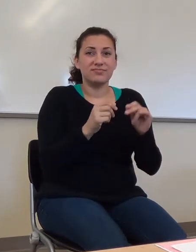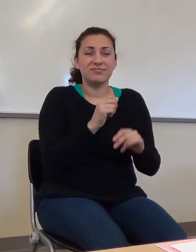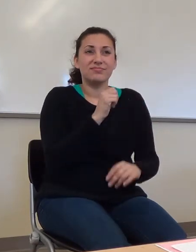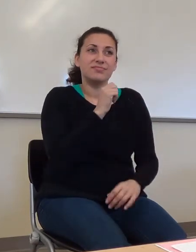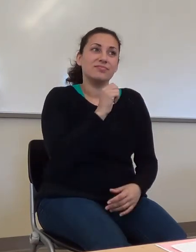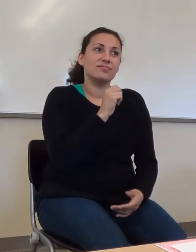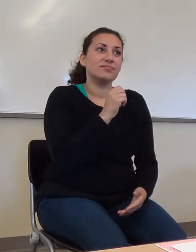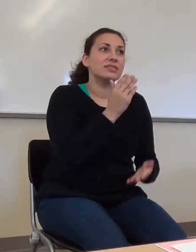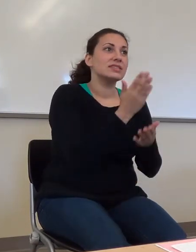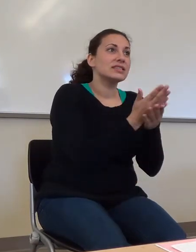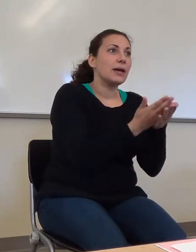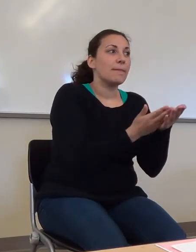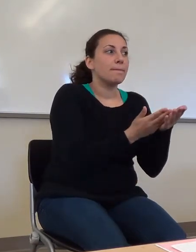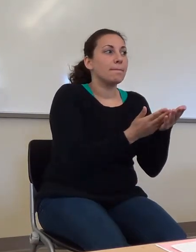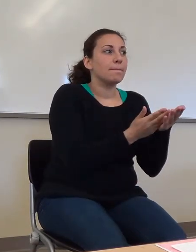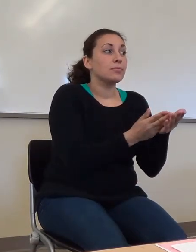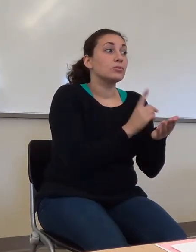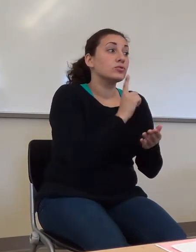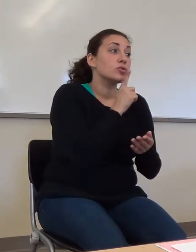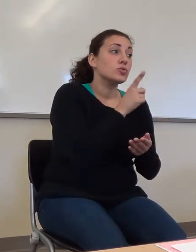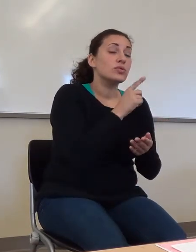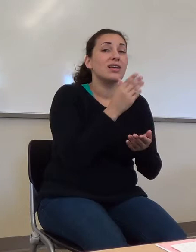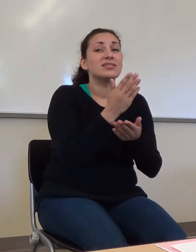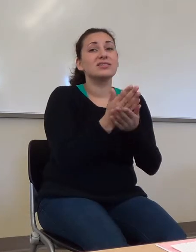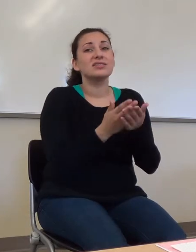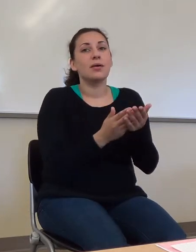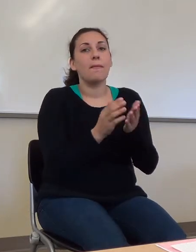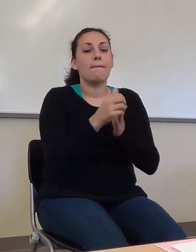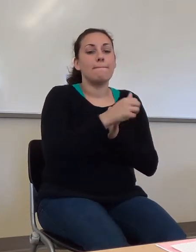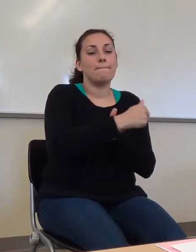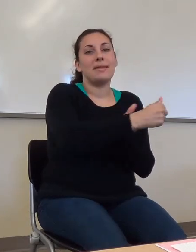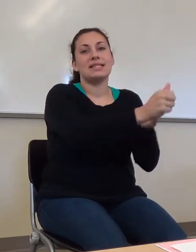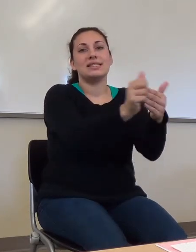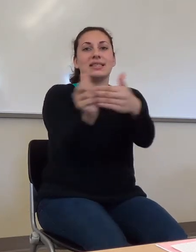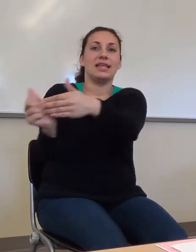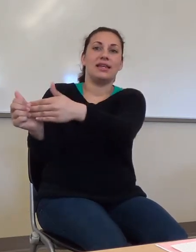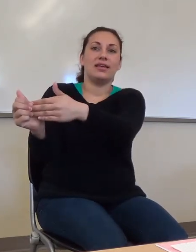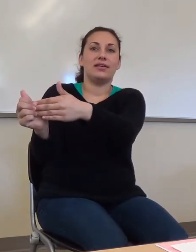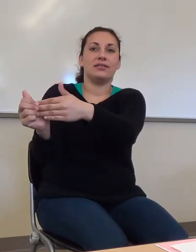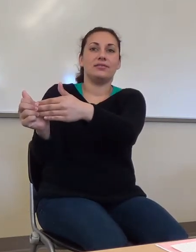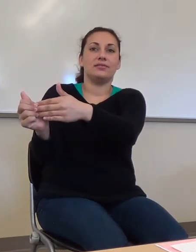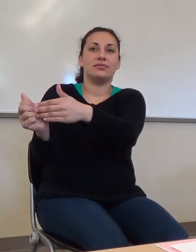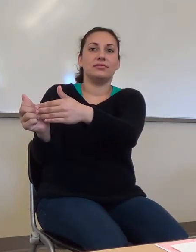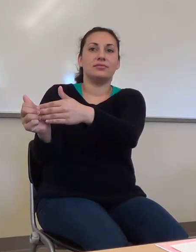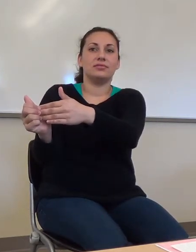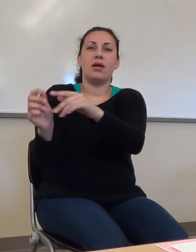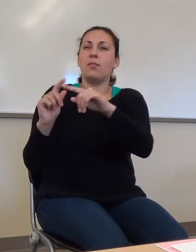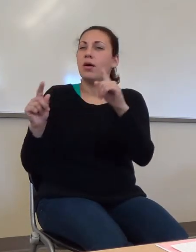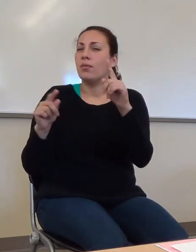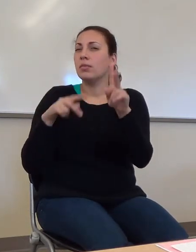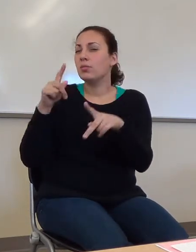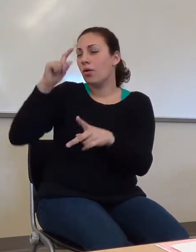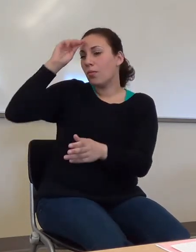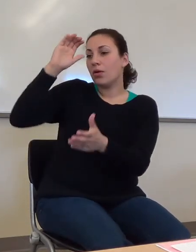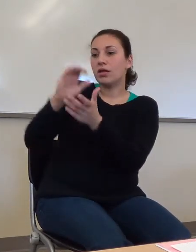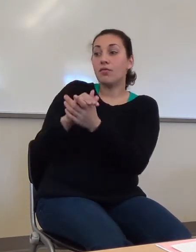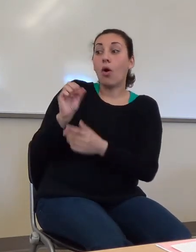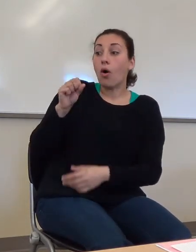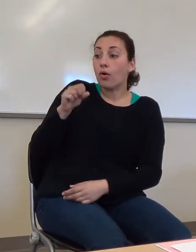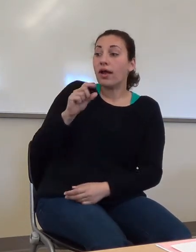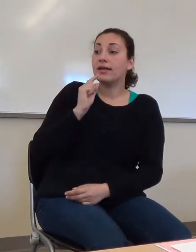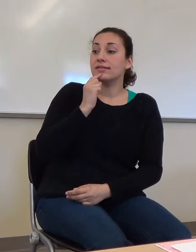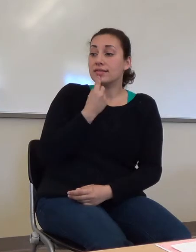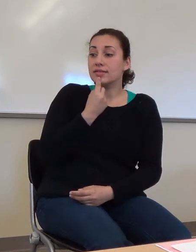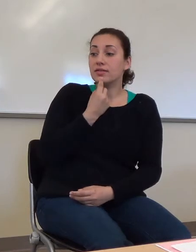true, and some of them are misleading, yet people take them seriously,